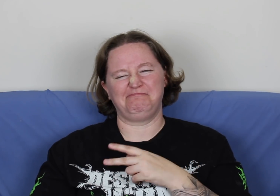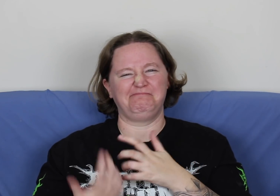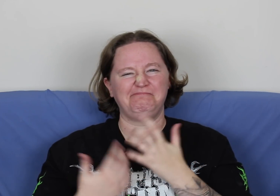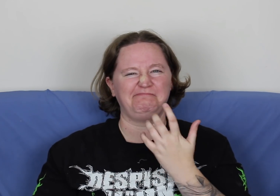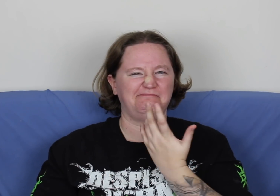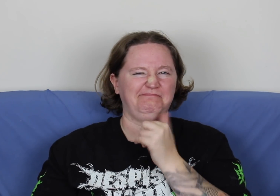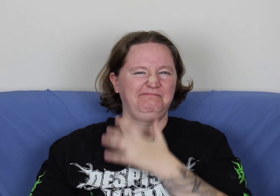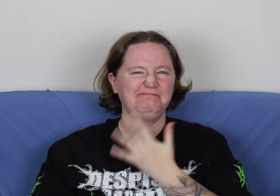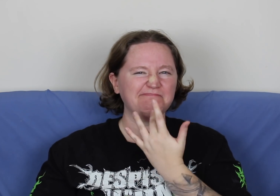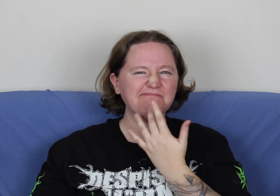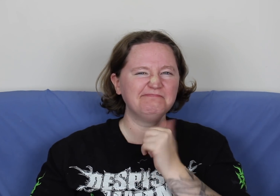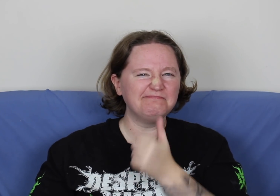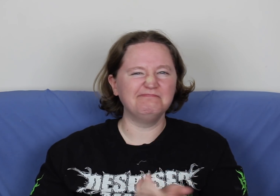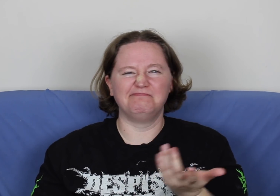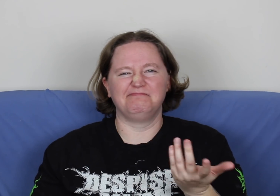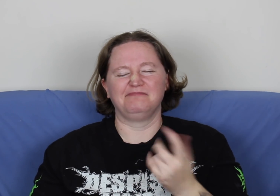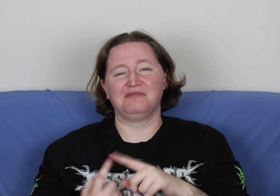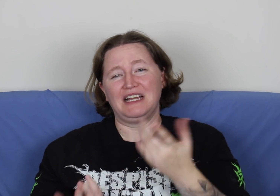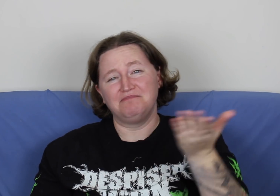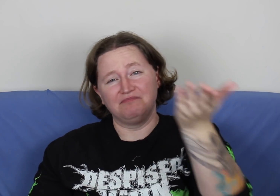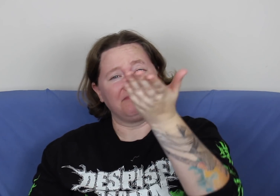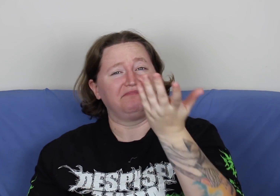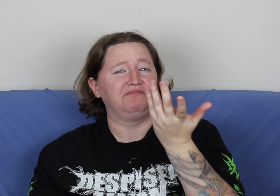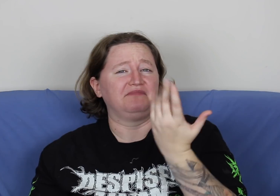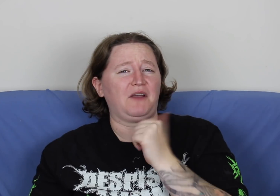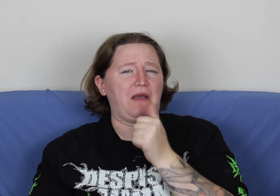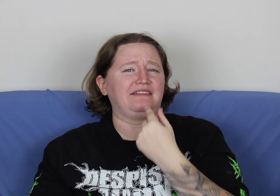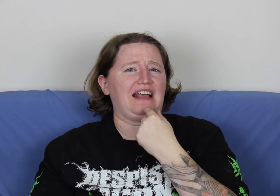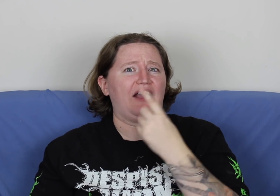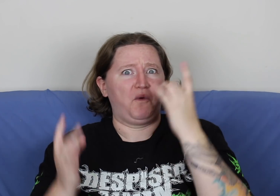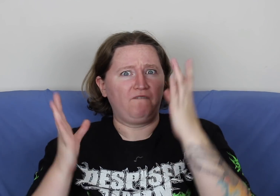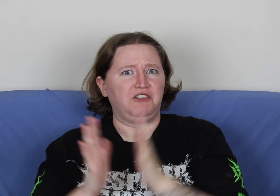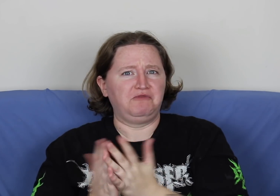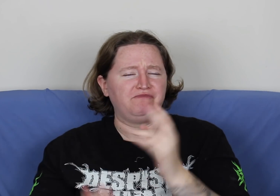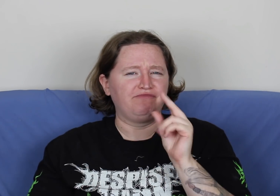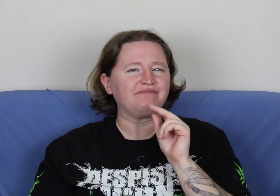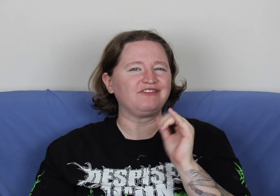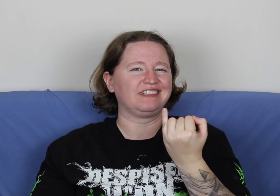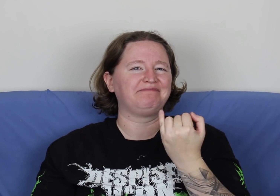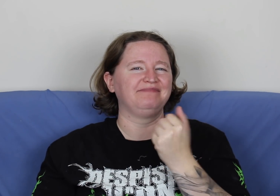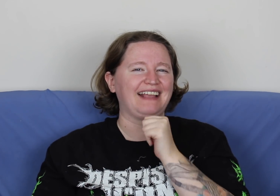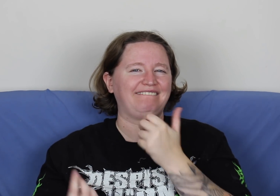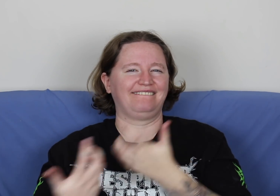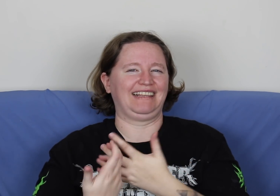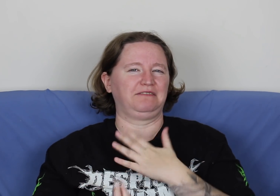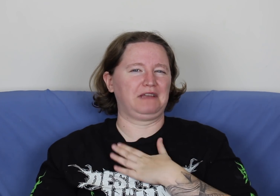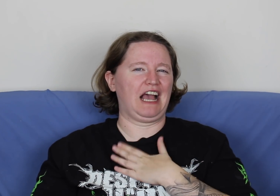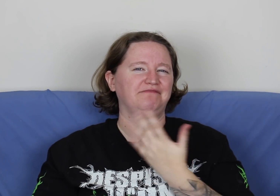my thing. It's just not my preference of book. But, like I said, I'm not saying it's an awful book. It just